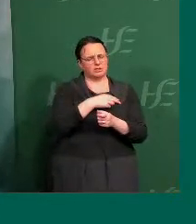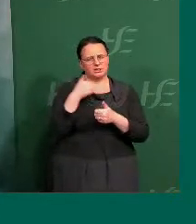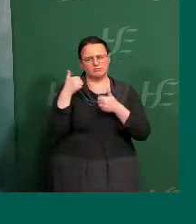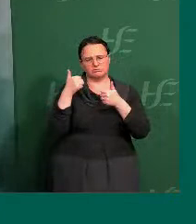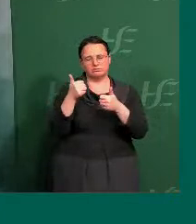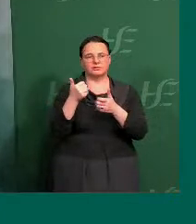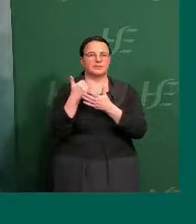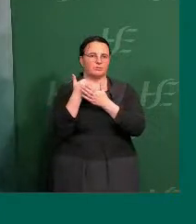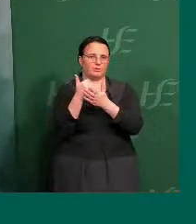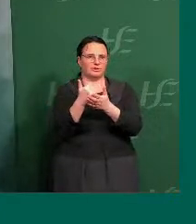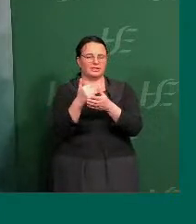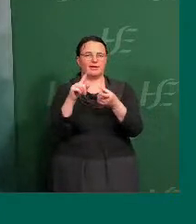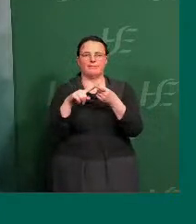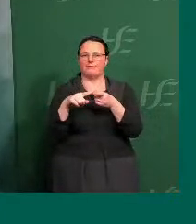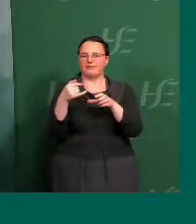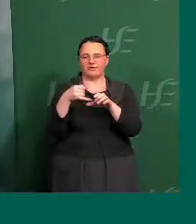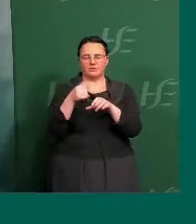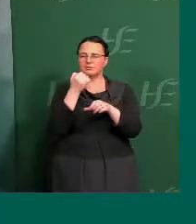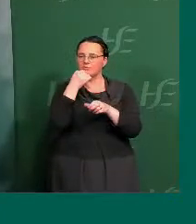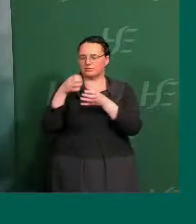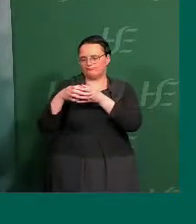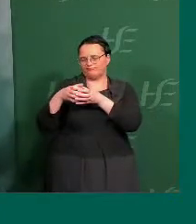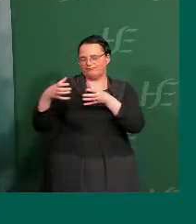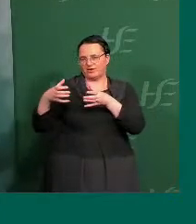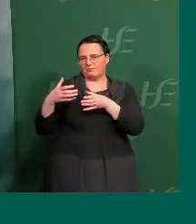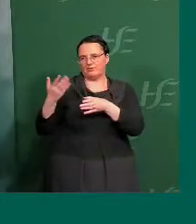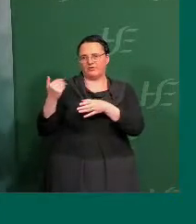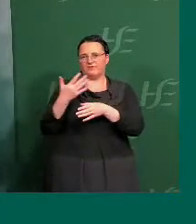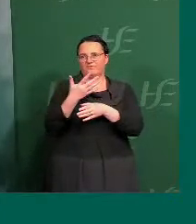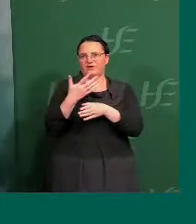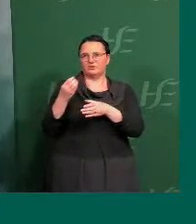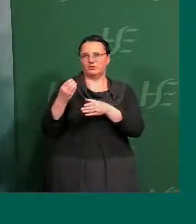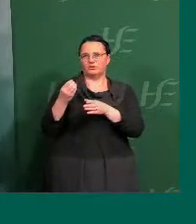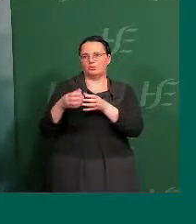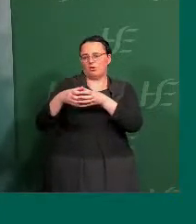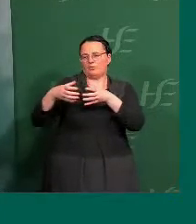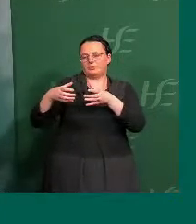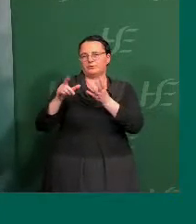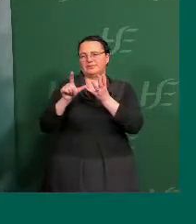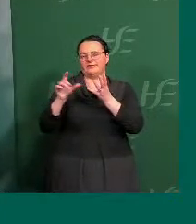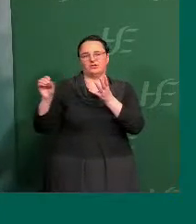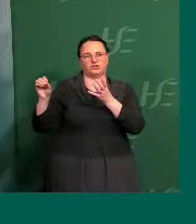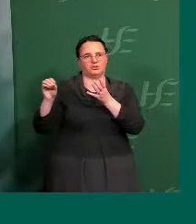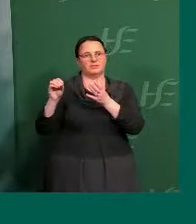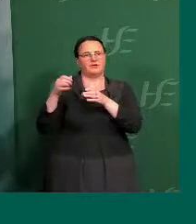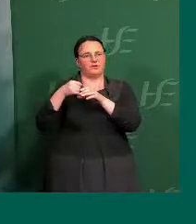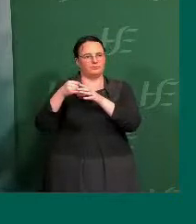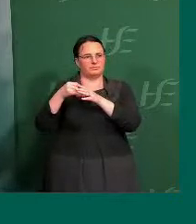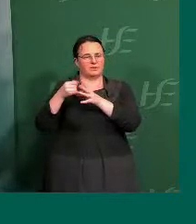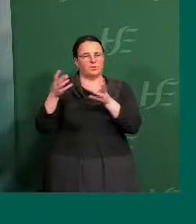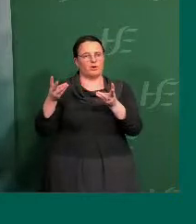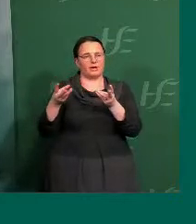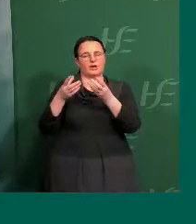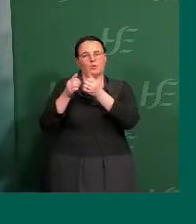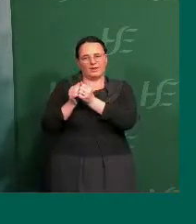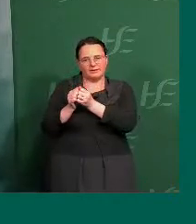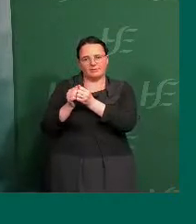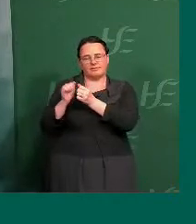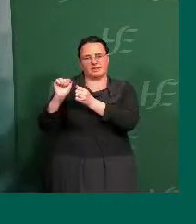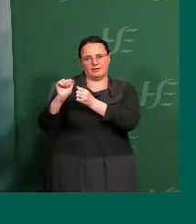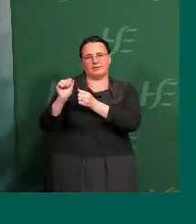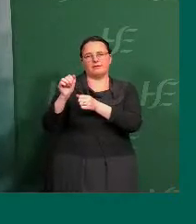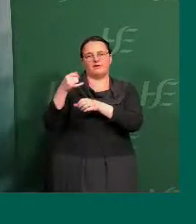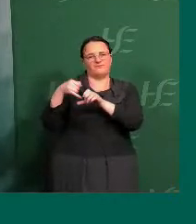mentioned it earlier, and pharmacies, the numbers growing this week from 550 to 700, with our aim in conjunction with the pharmacy sector to get that over